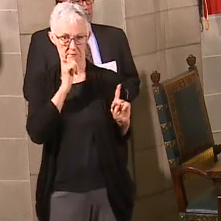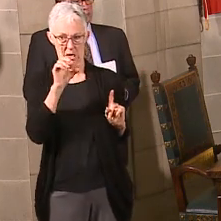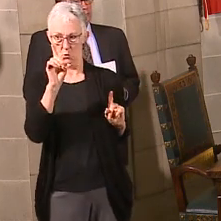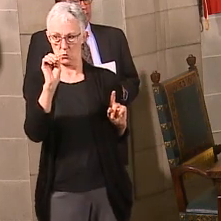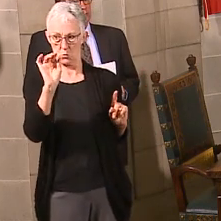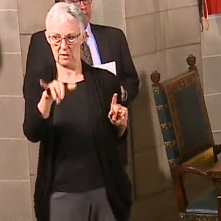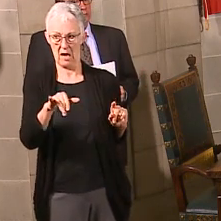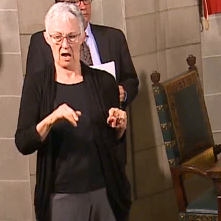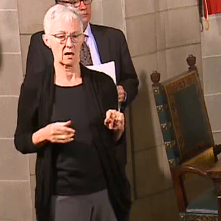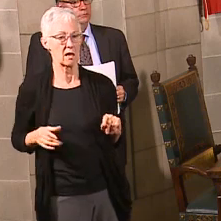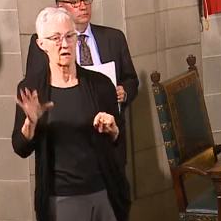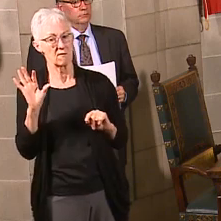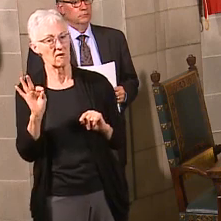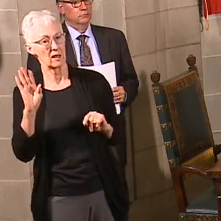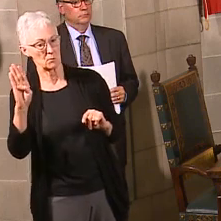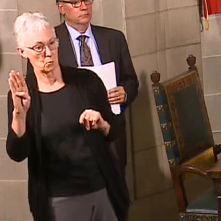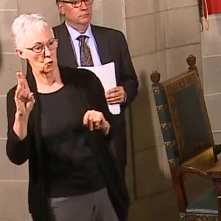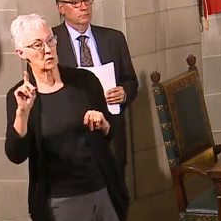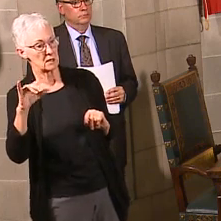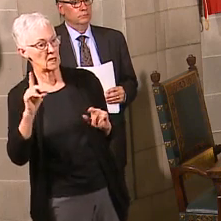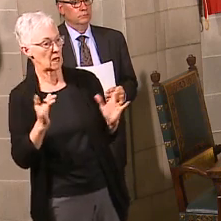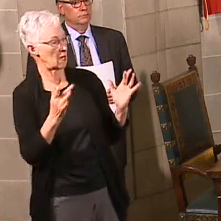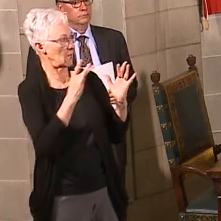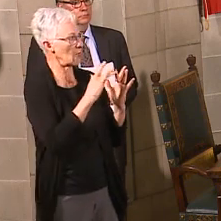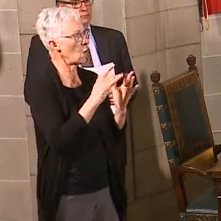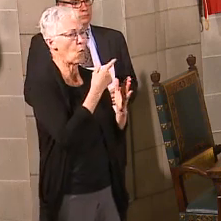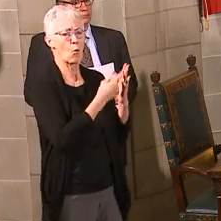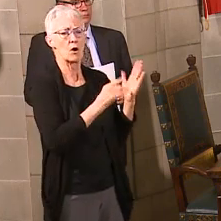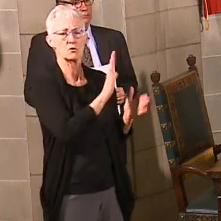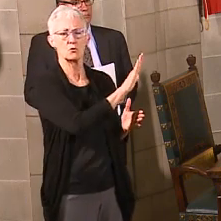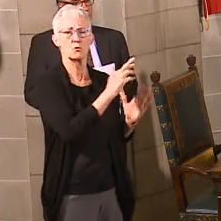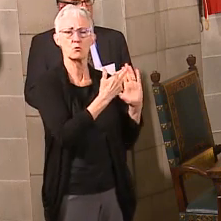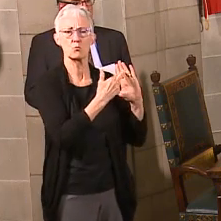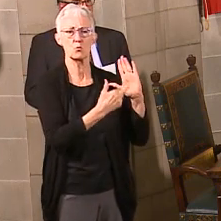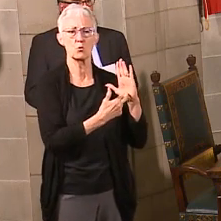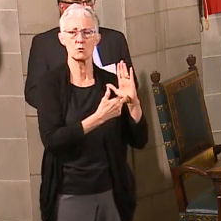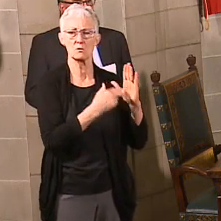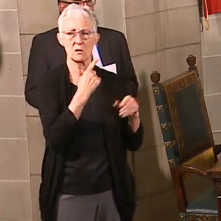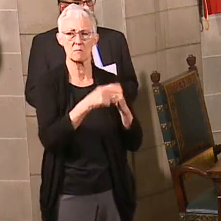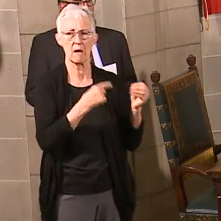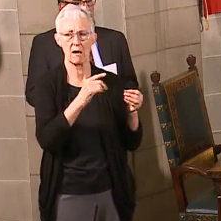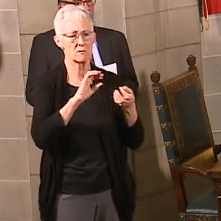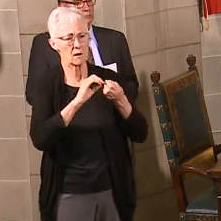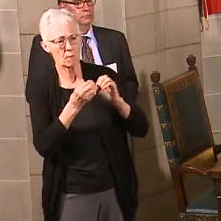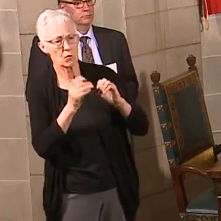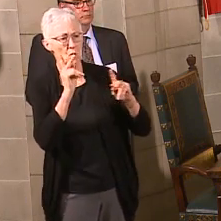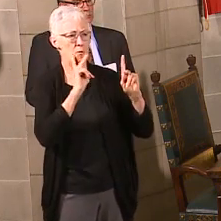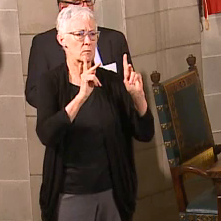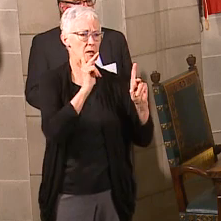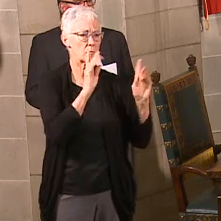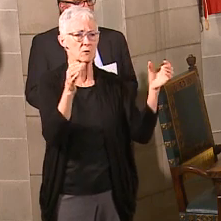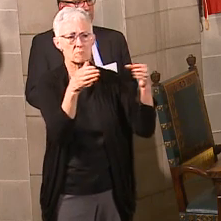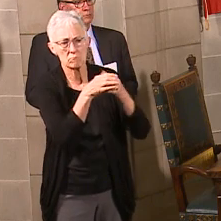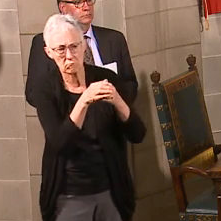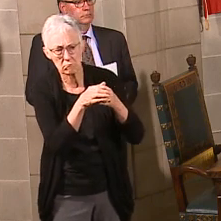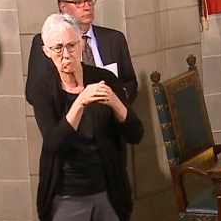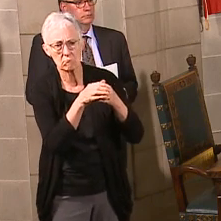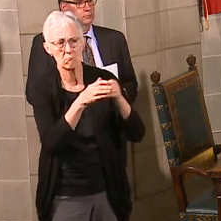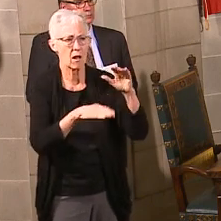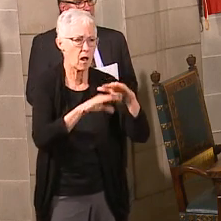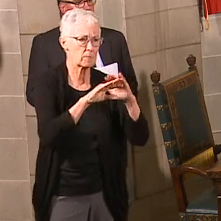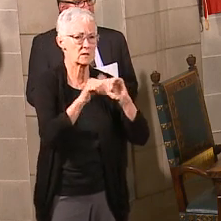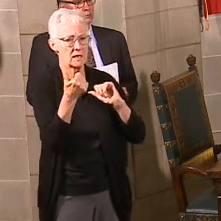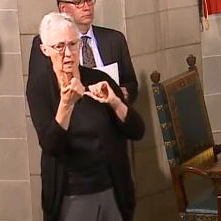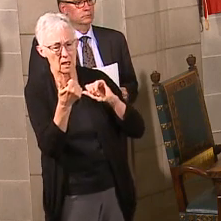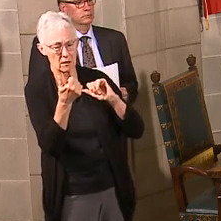we received from Facebook was specifically about what are our rules with regard to in-person gatherings. We provide them the public available data that, you